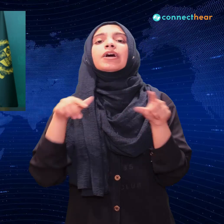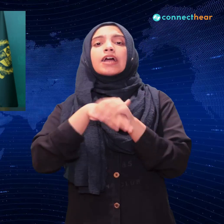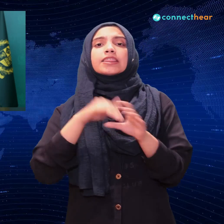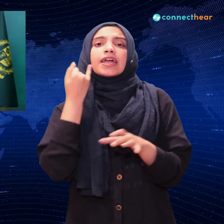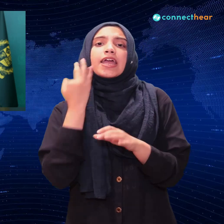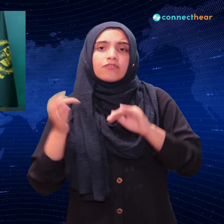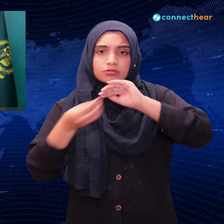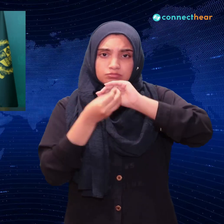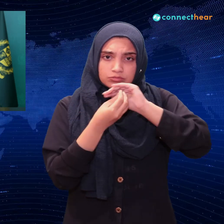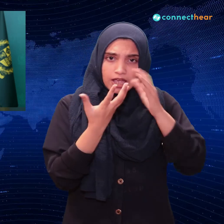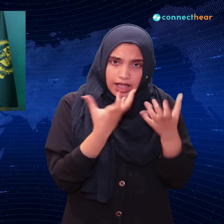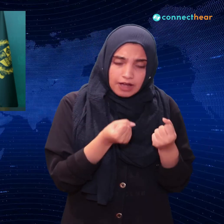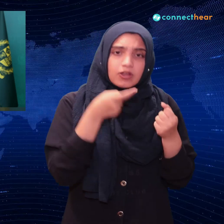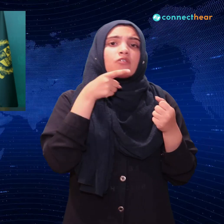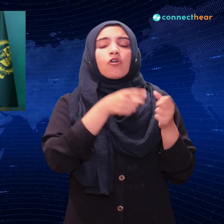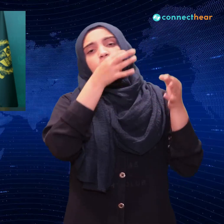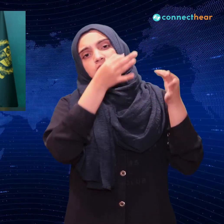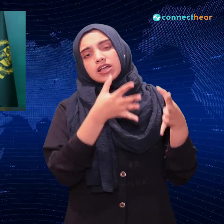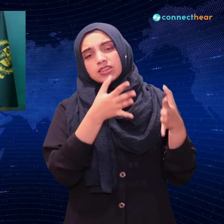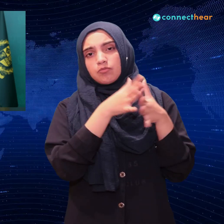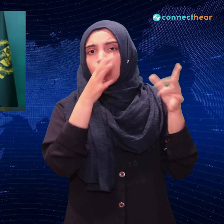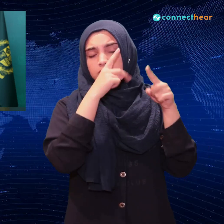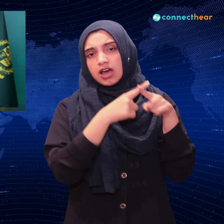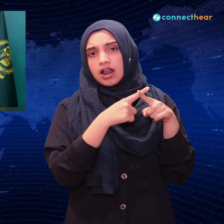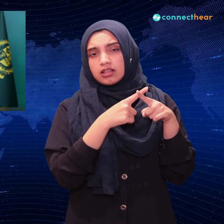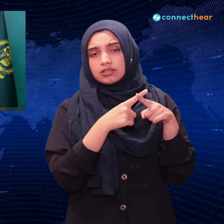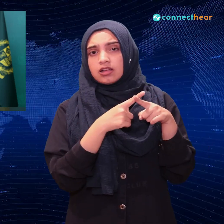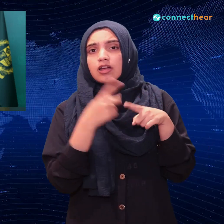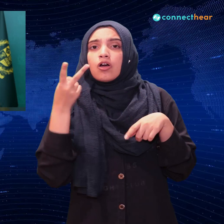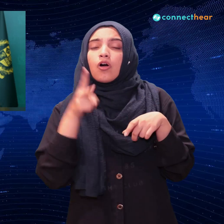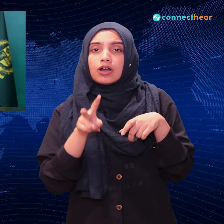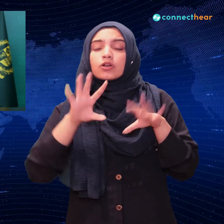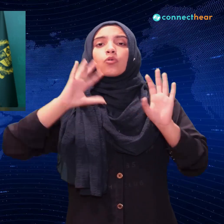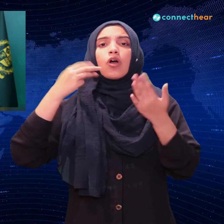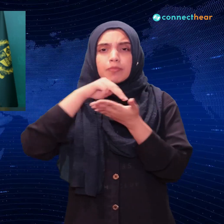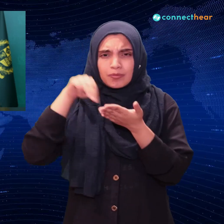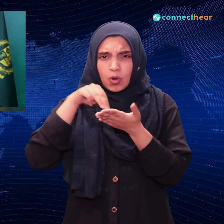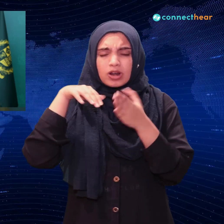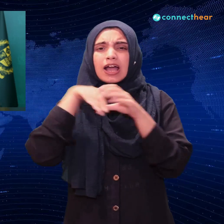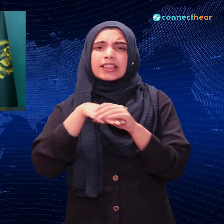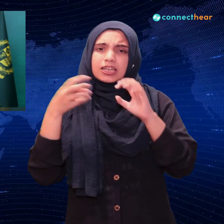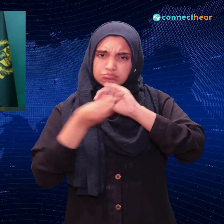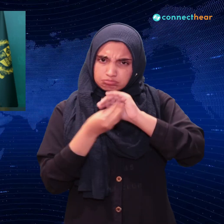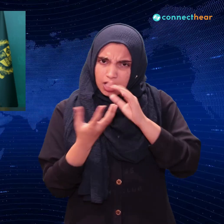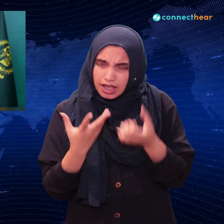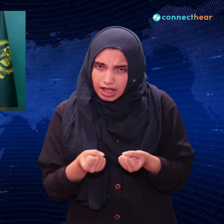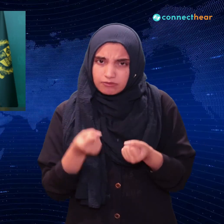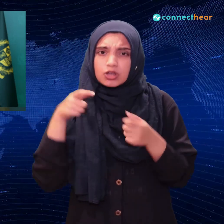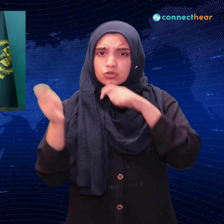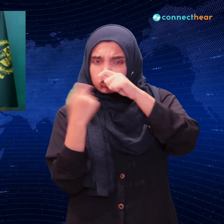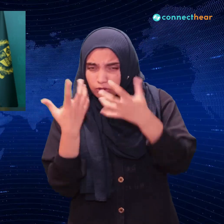rich and the poor countries is increasing at an alarming speed. Through this